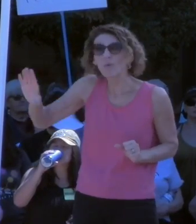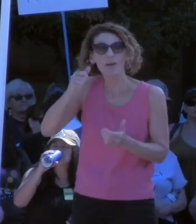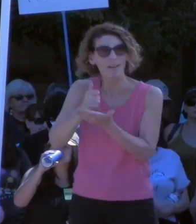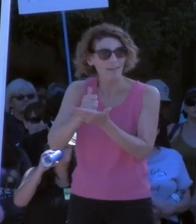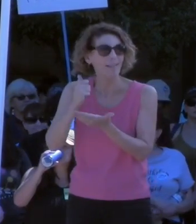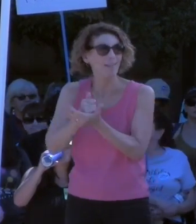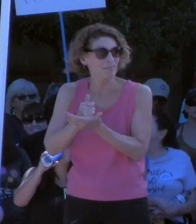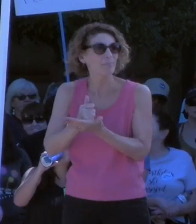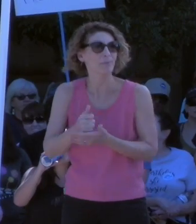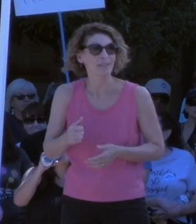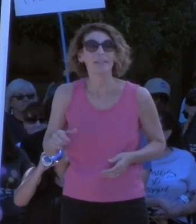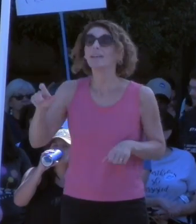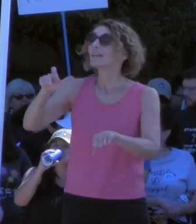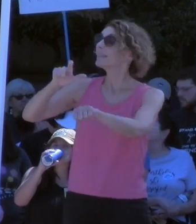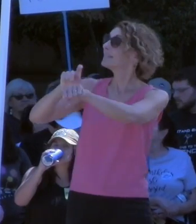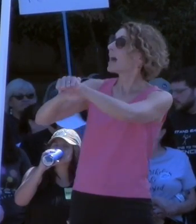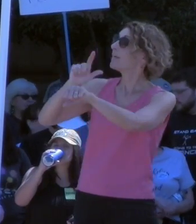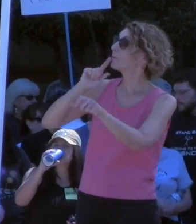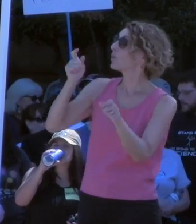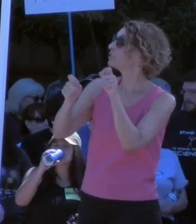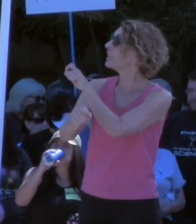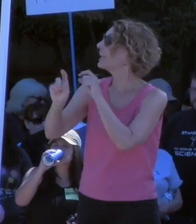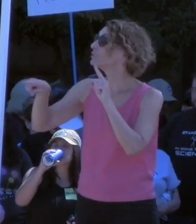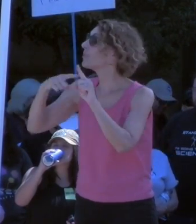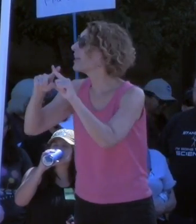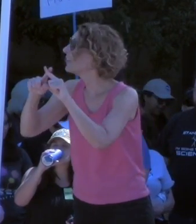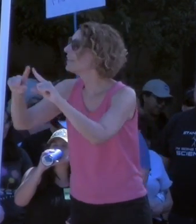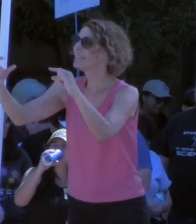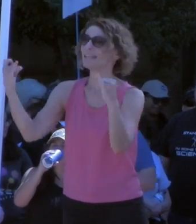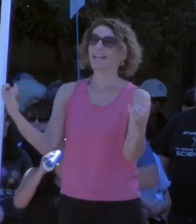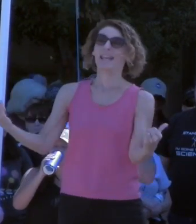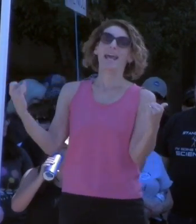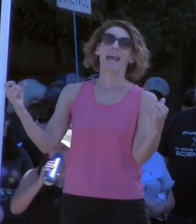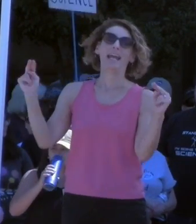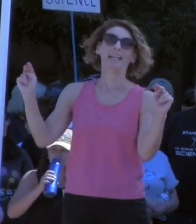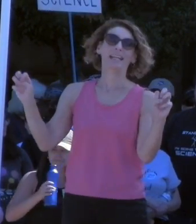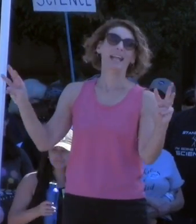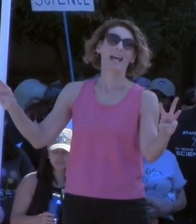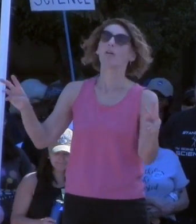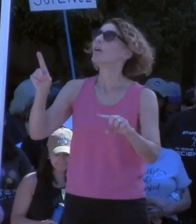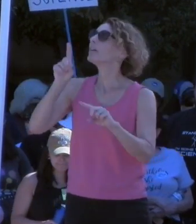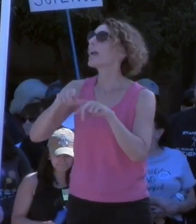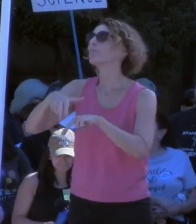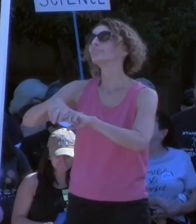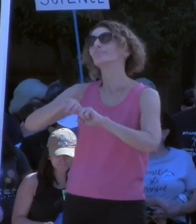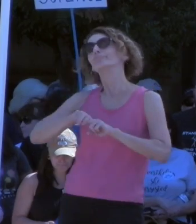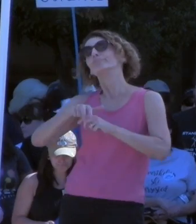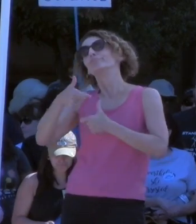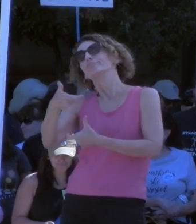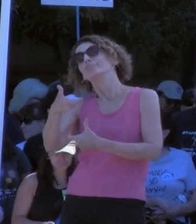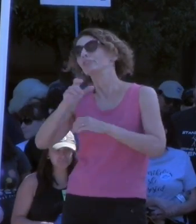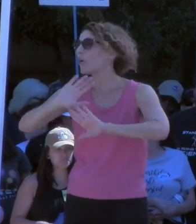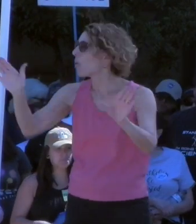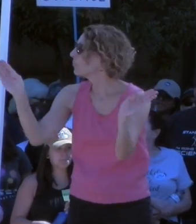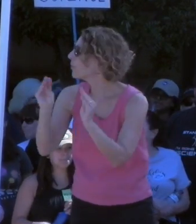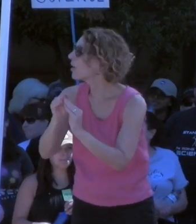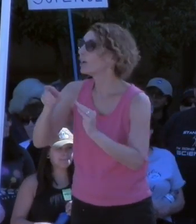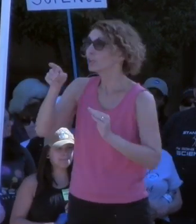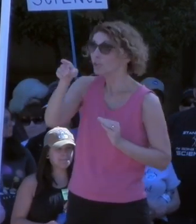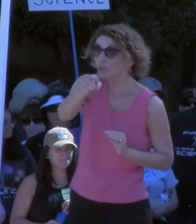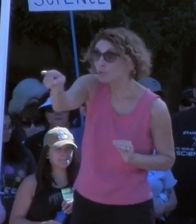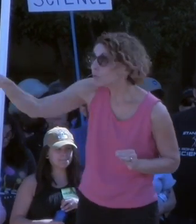Now, the time for change is now. We can no longer sit on the sidelines, and you and I need to be that